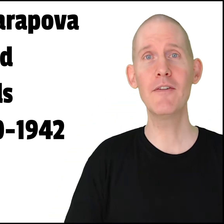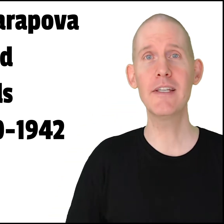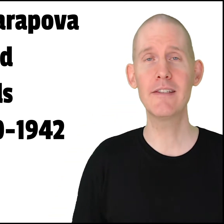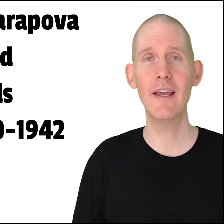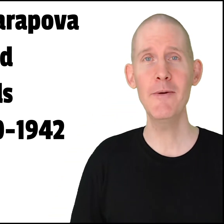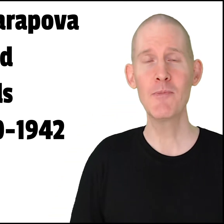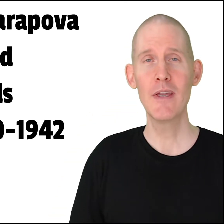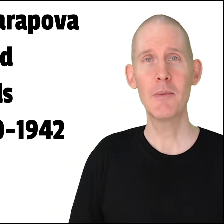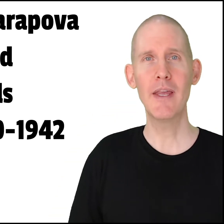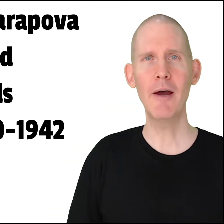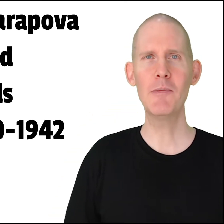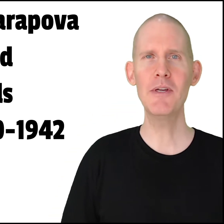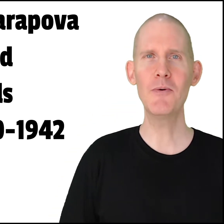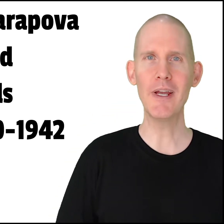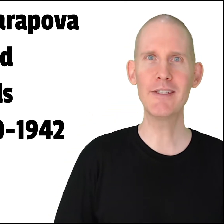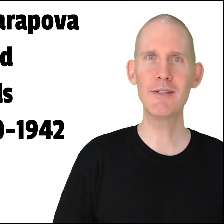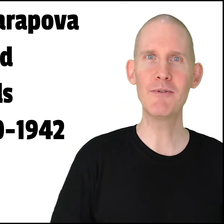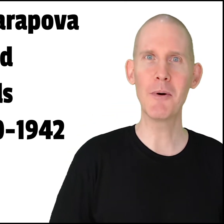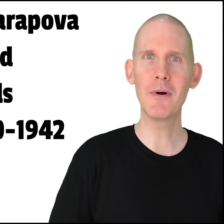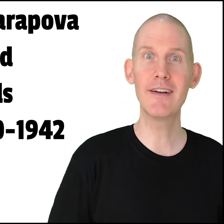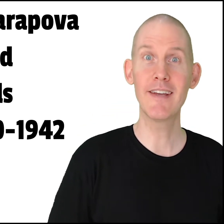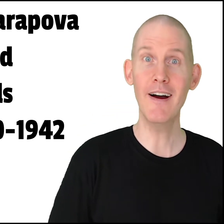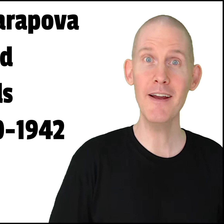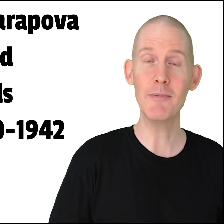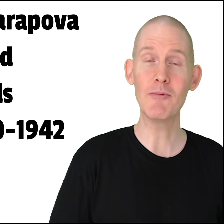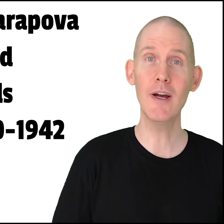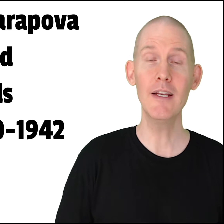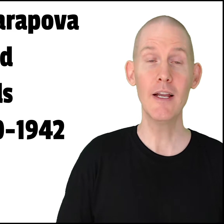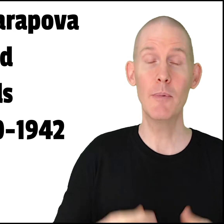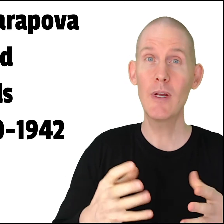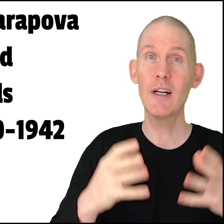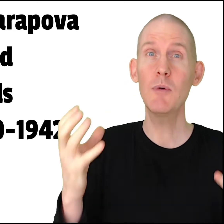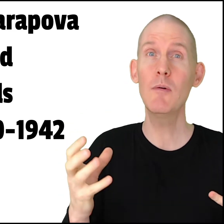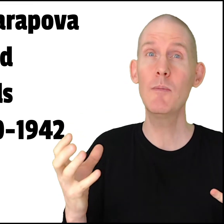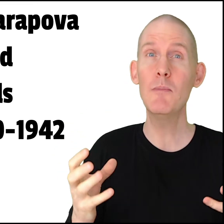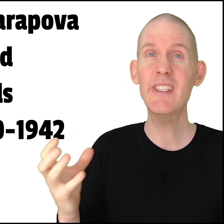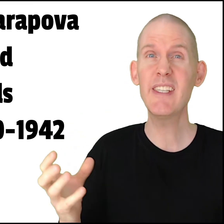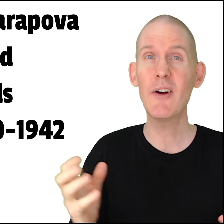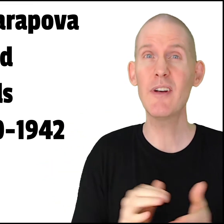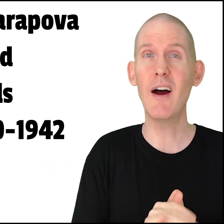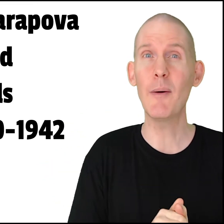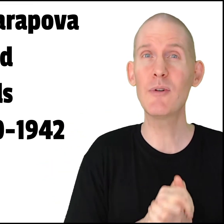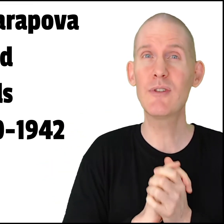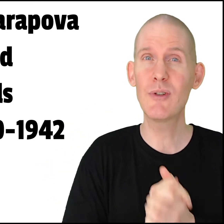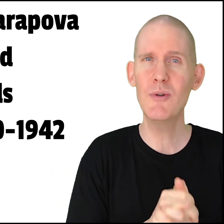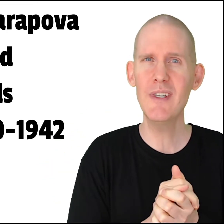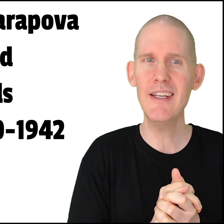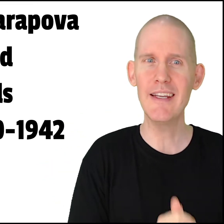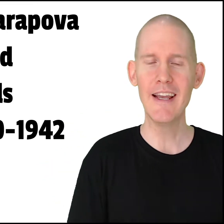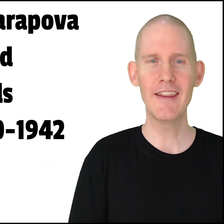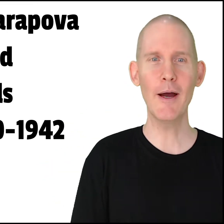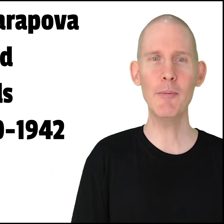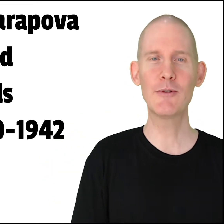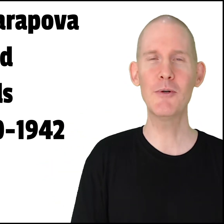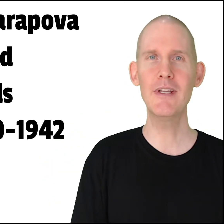nice day. But that would be a waste of your time, right? Because we would be missing out an opportunity. The opportunity is